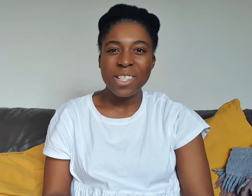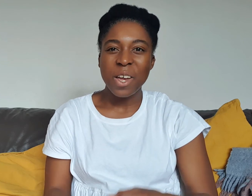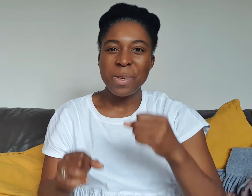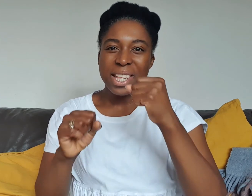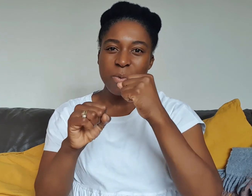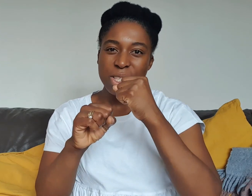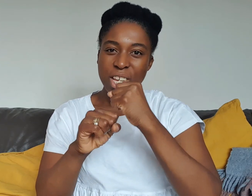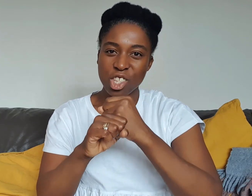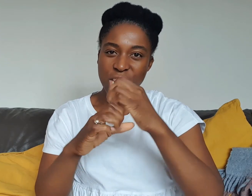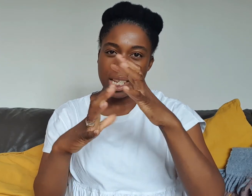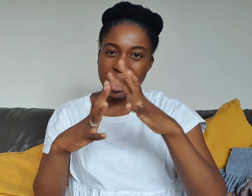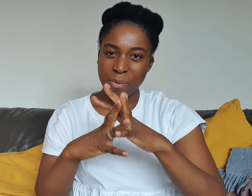we said was GW,